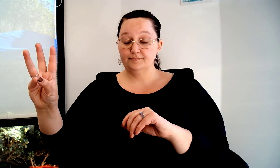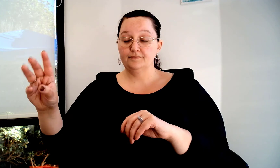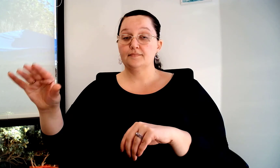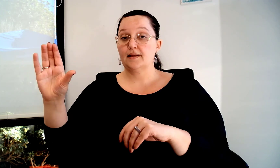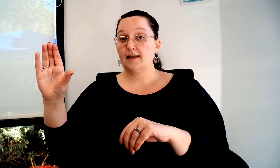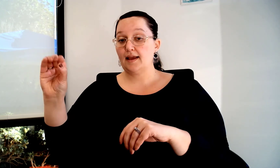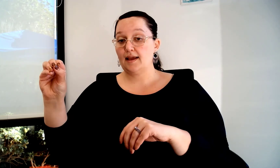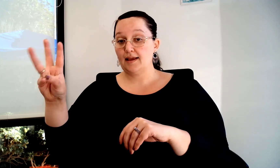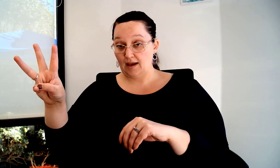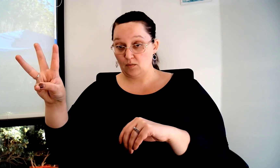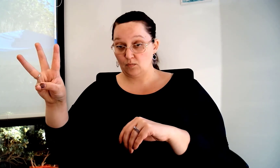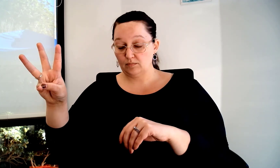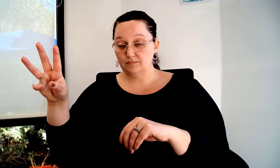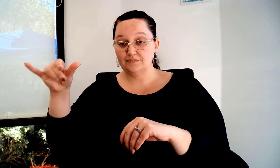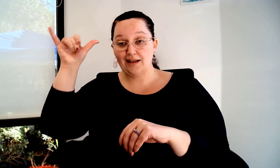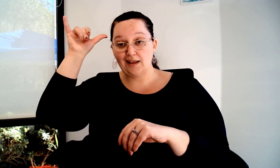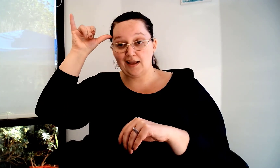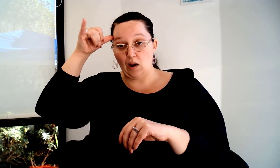Number 26, cow.